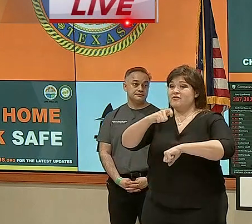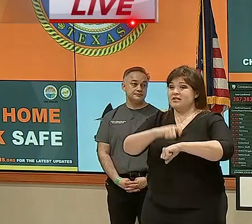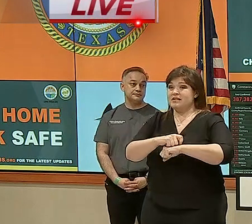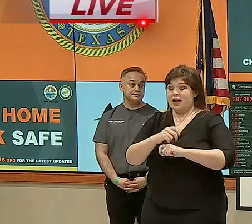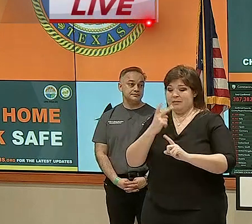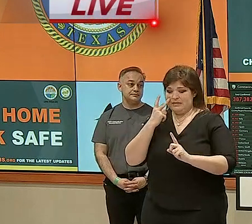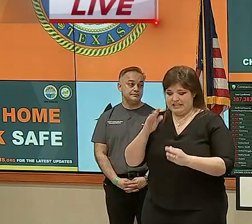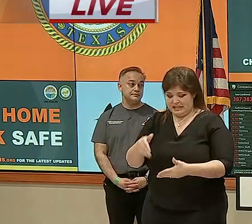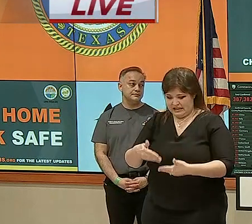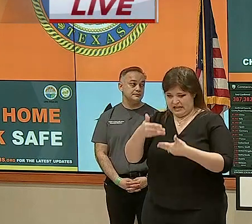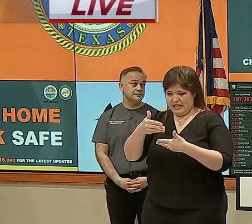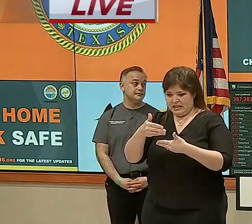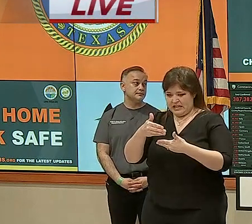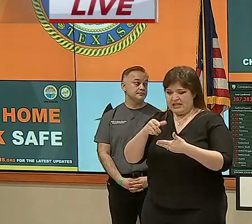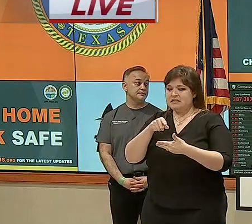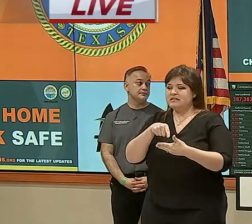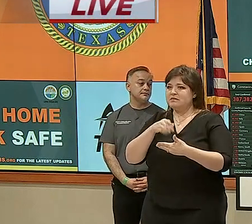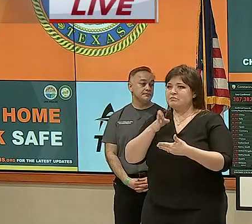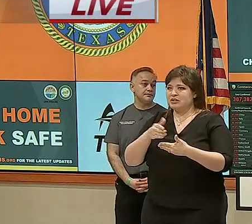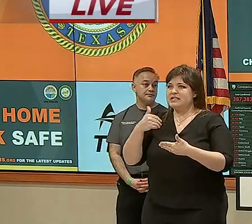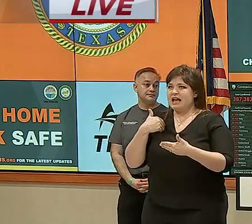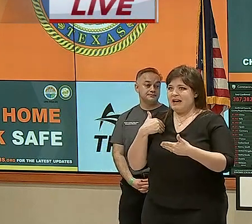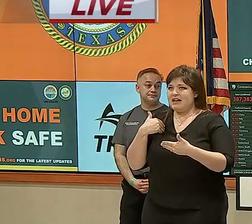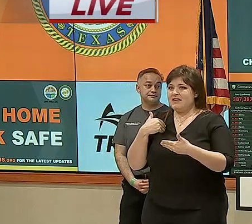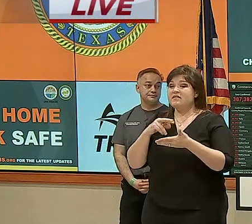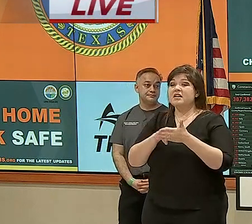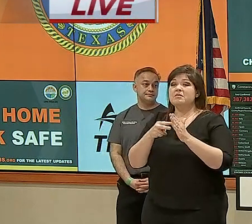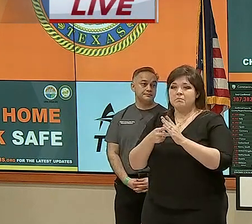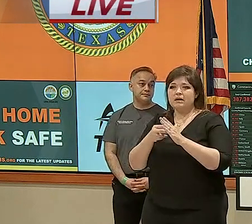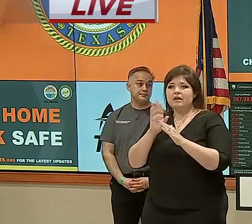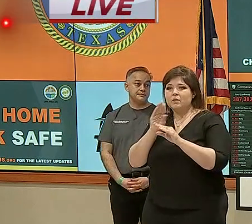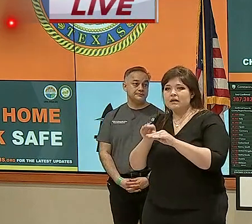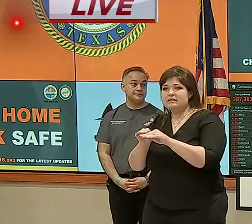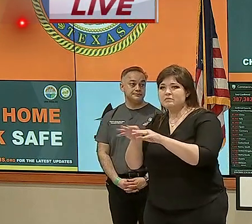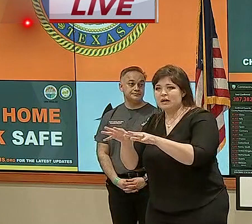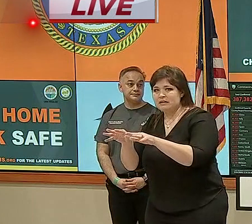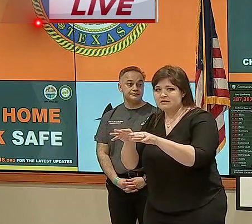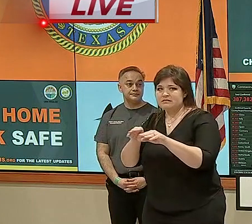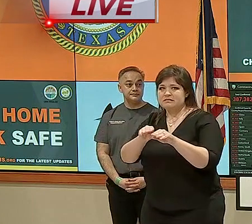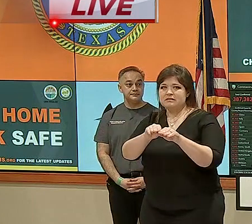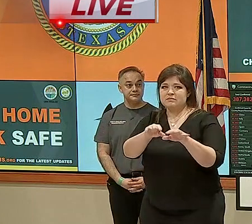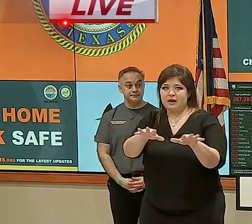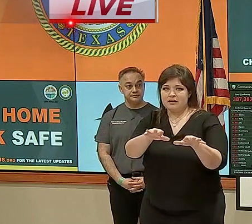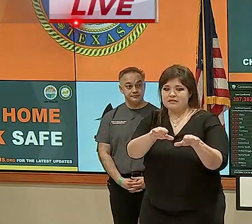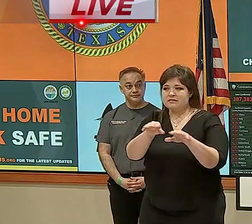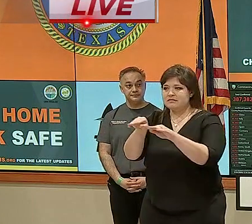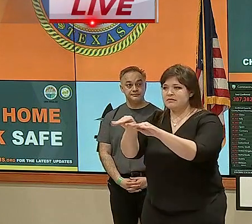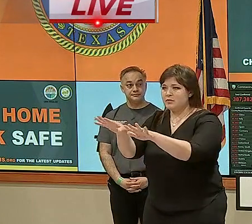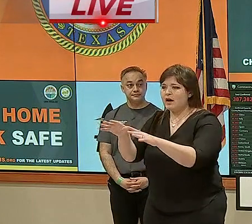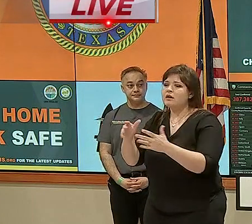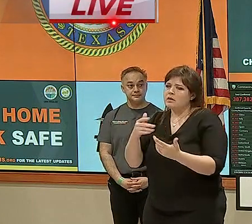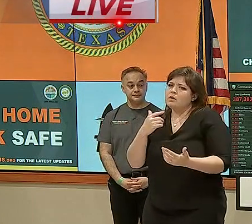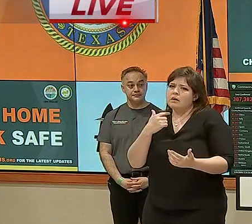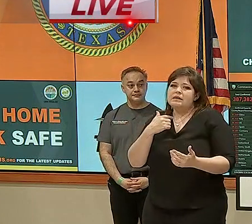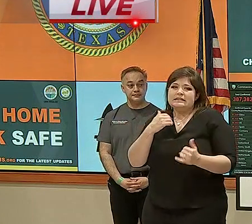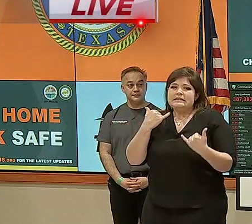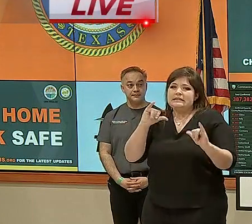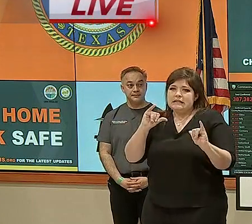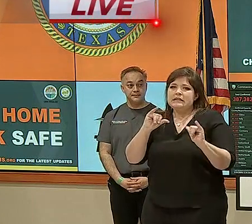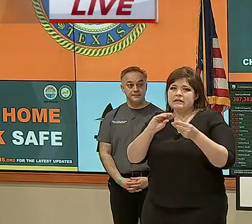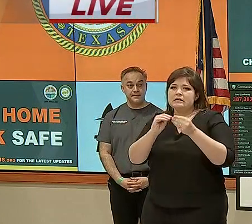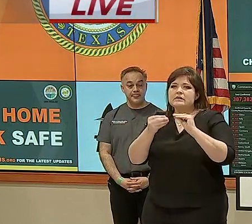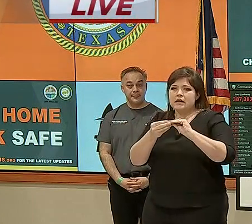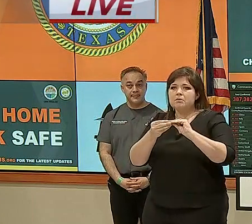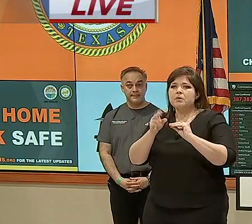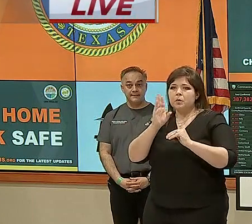who may have the virus. And we do expect the numbers to rise. That is not new, but we can